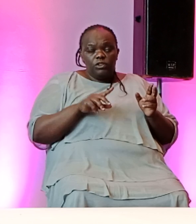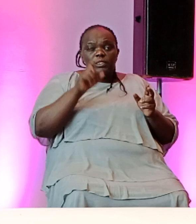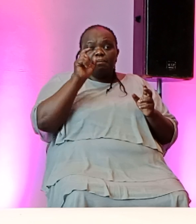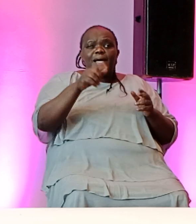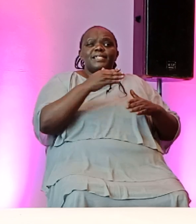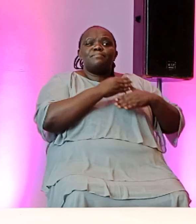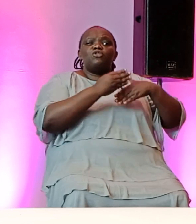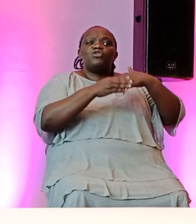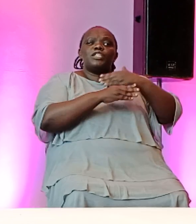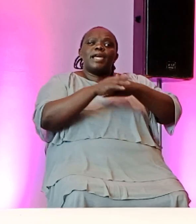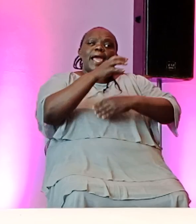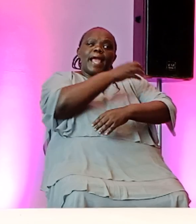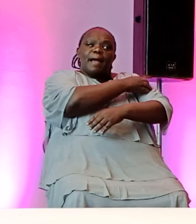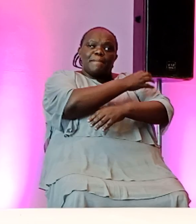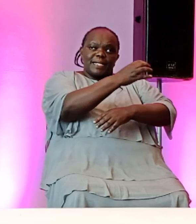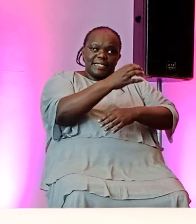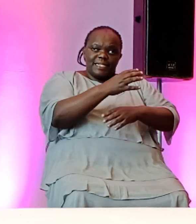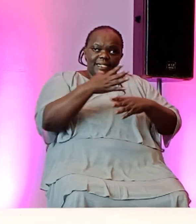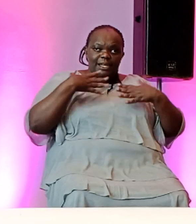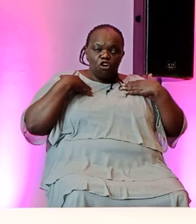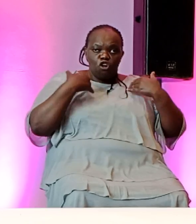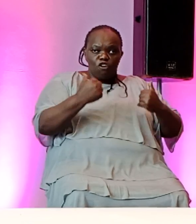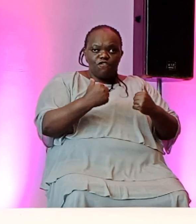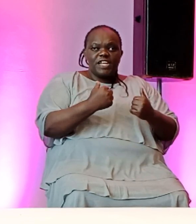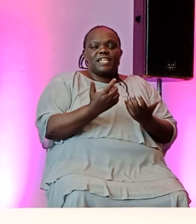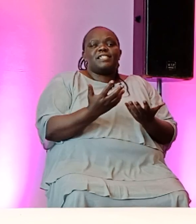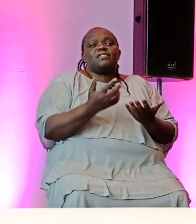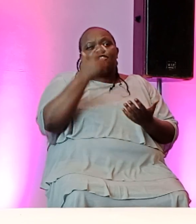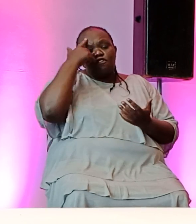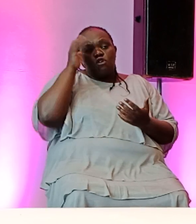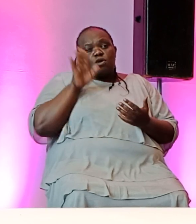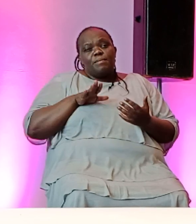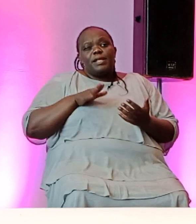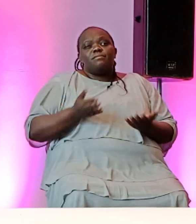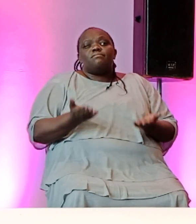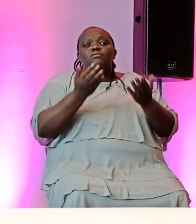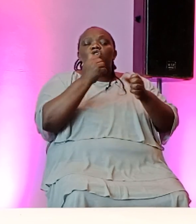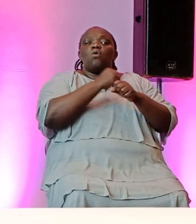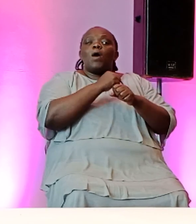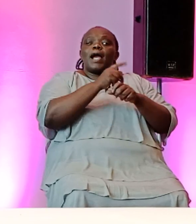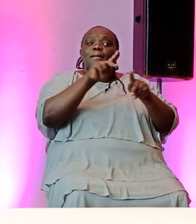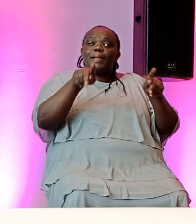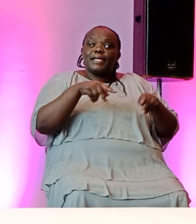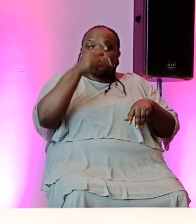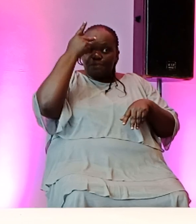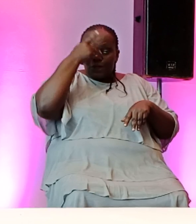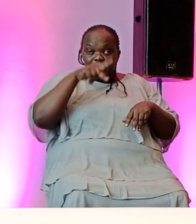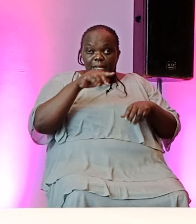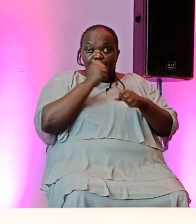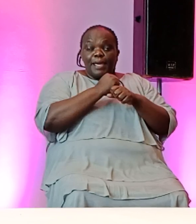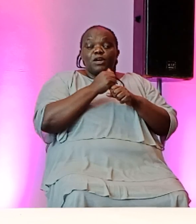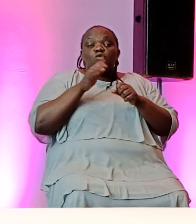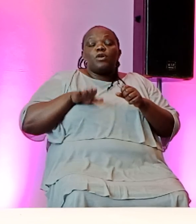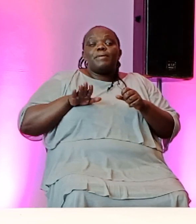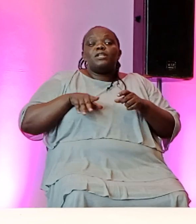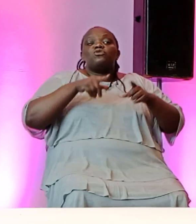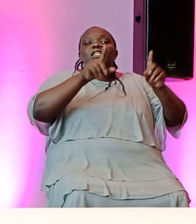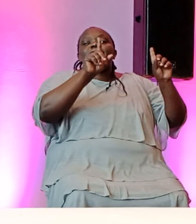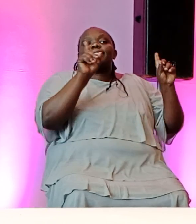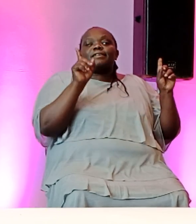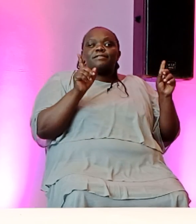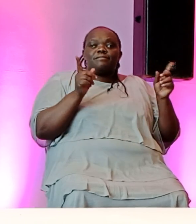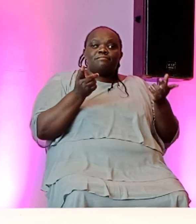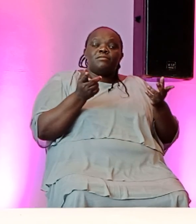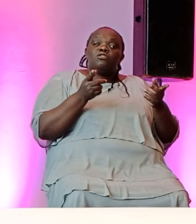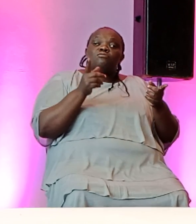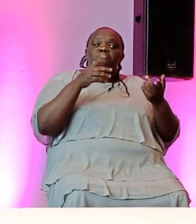build capacity and confidence. We should promote workplace policies that enable women to thrive.